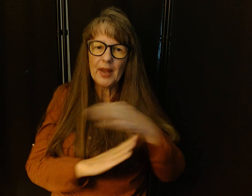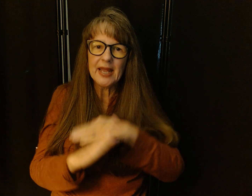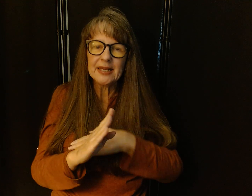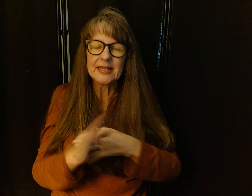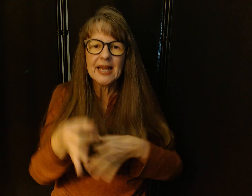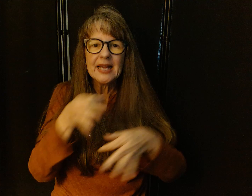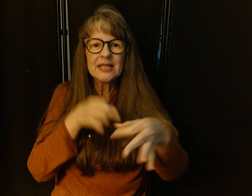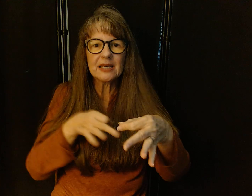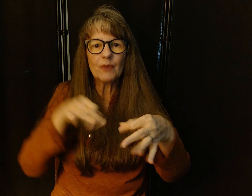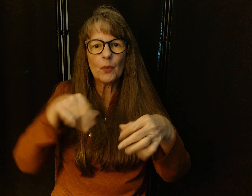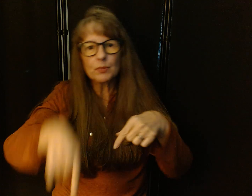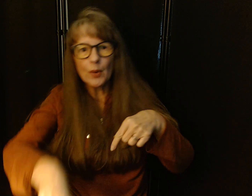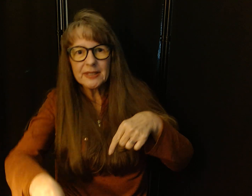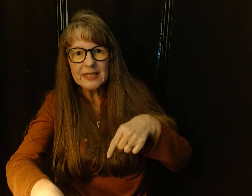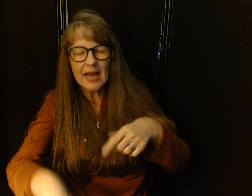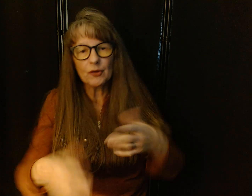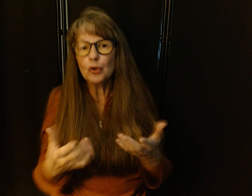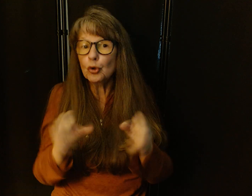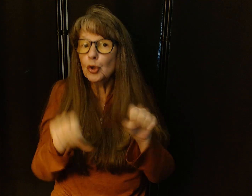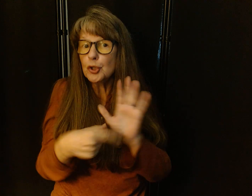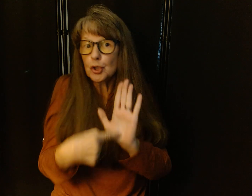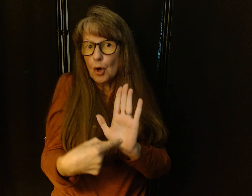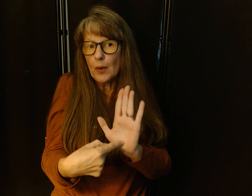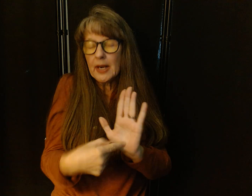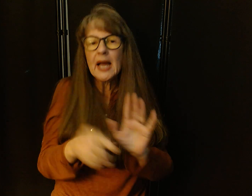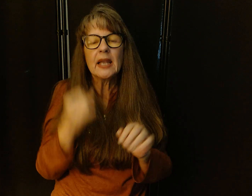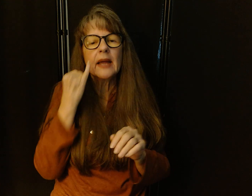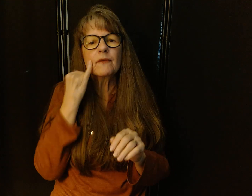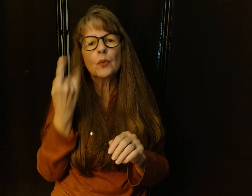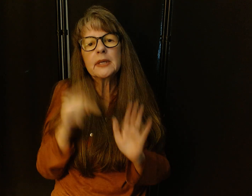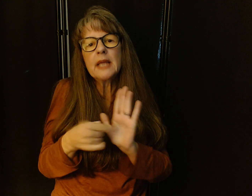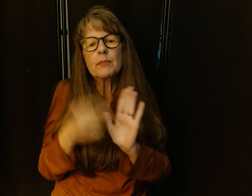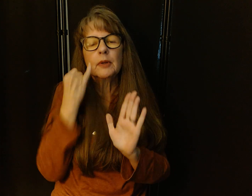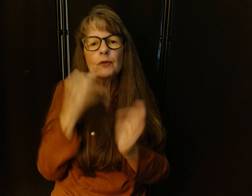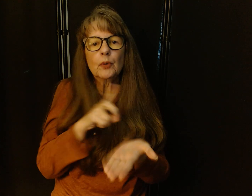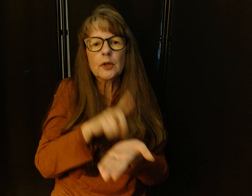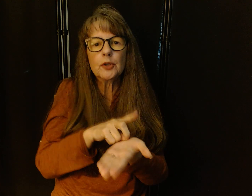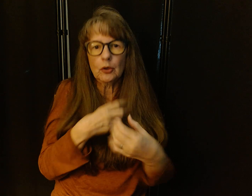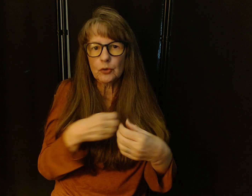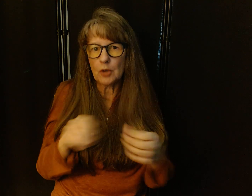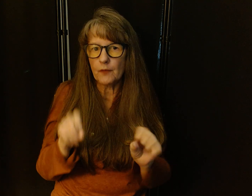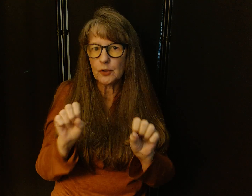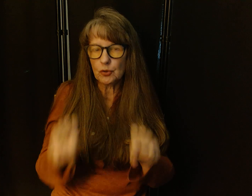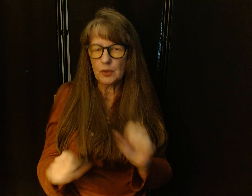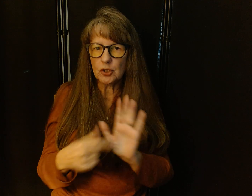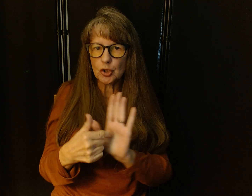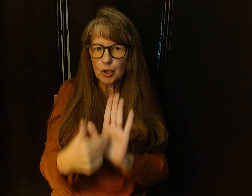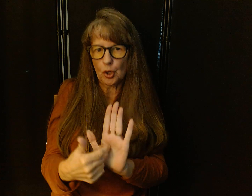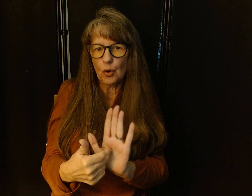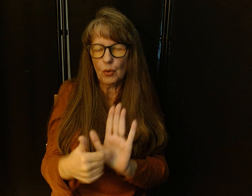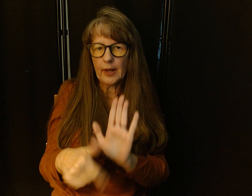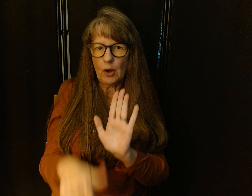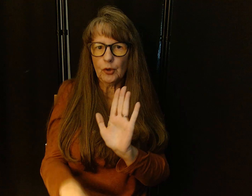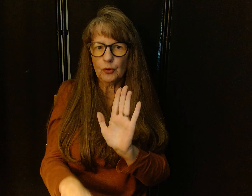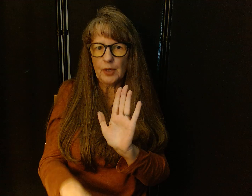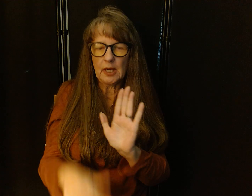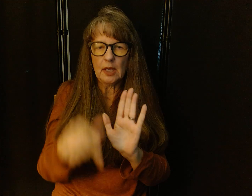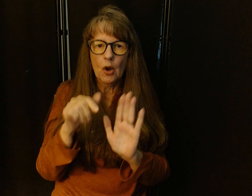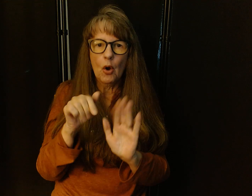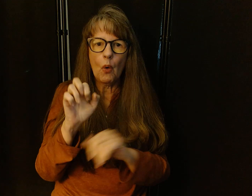hands instead of always pointing down there. You could show it. Like, for example, if you're in the doctor's office, you can show like on your knee or